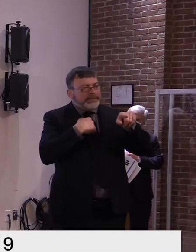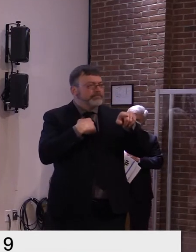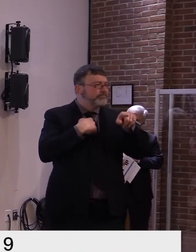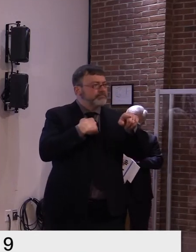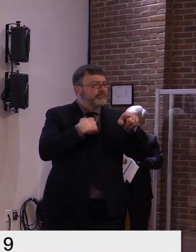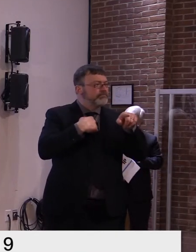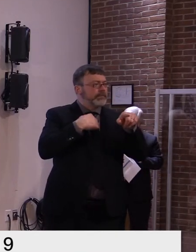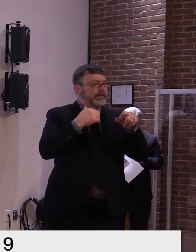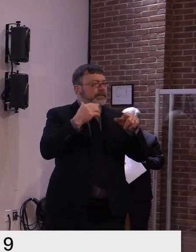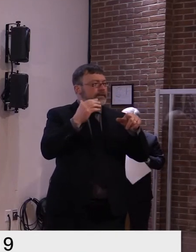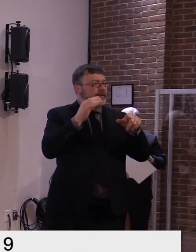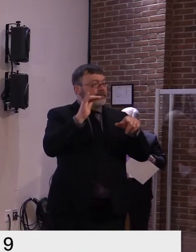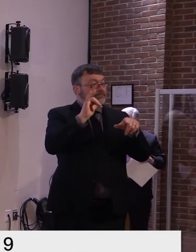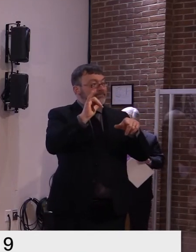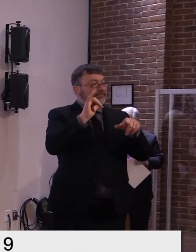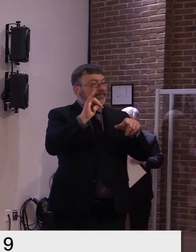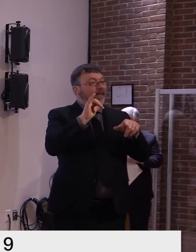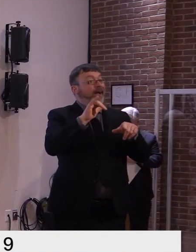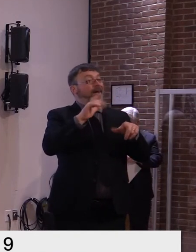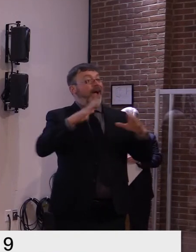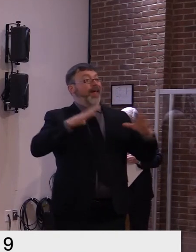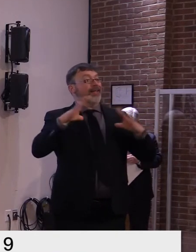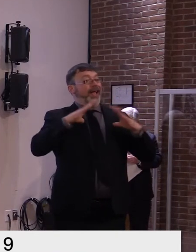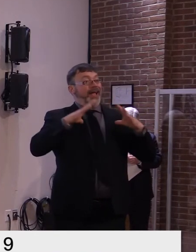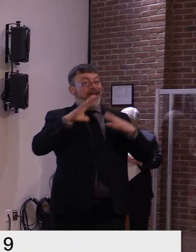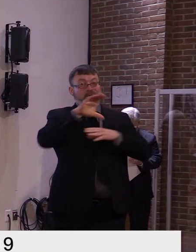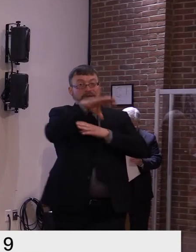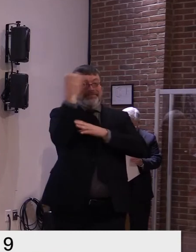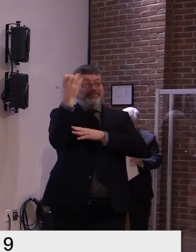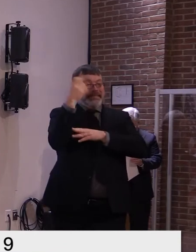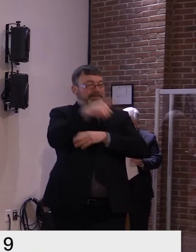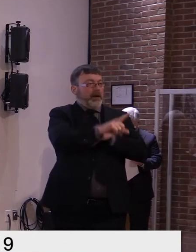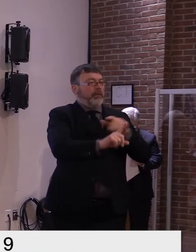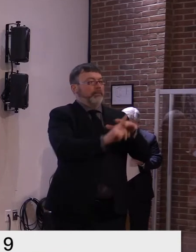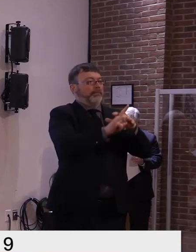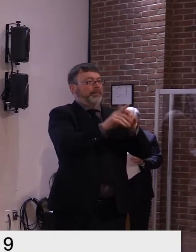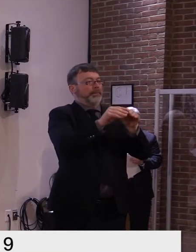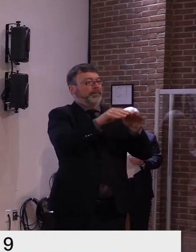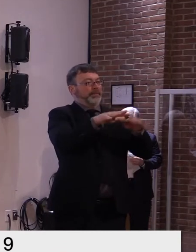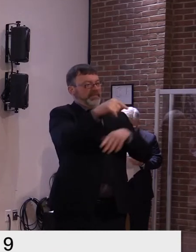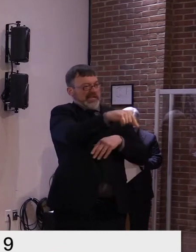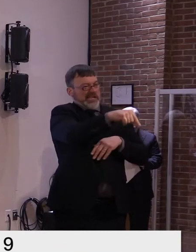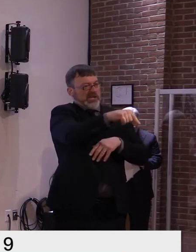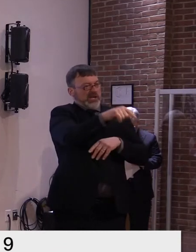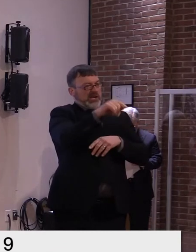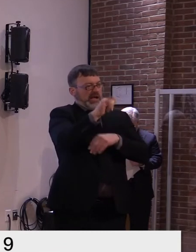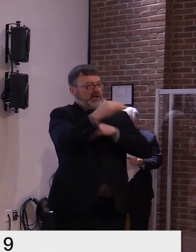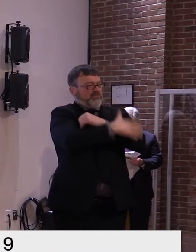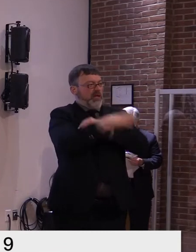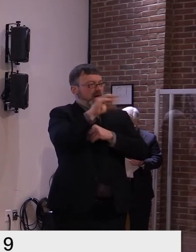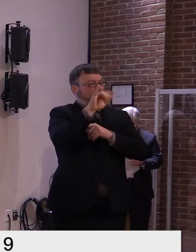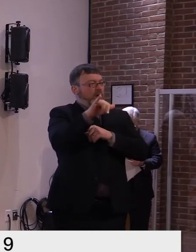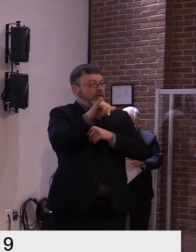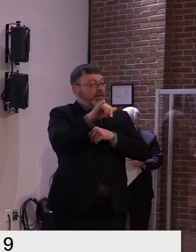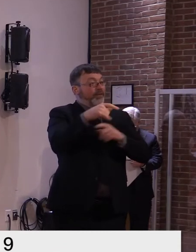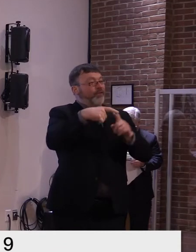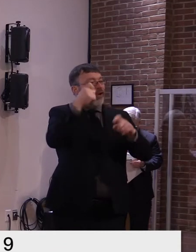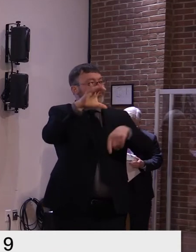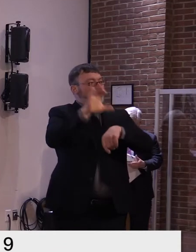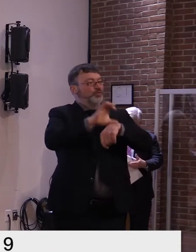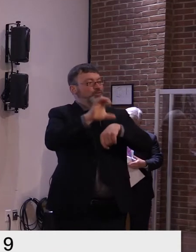Christmas weekend services, three separate services at a church where a number